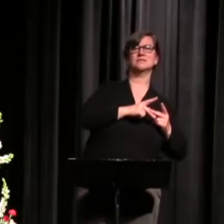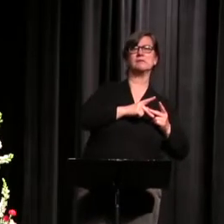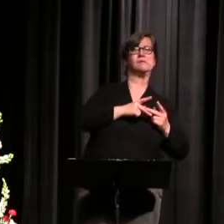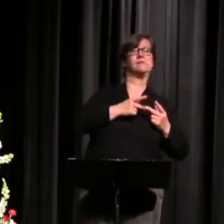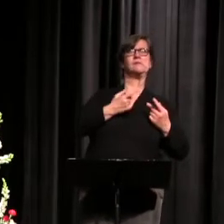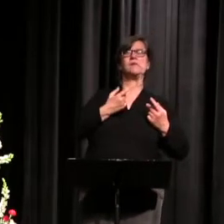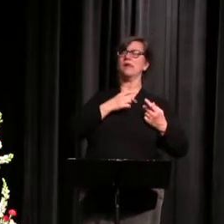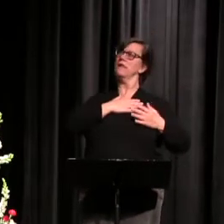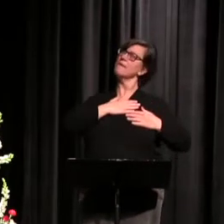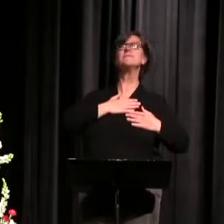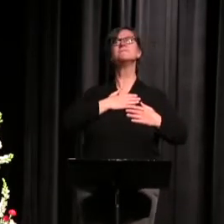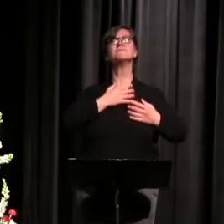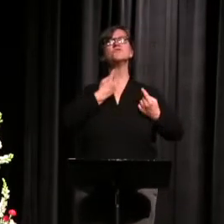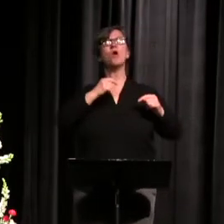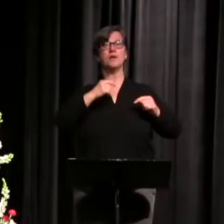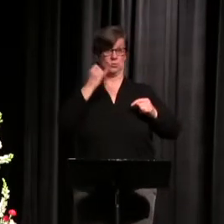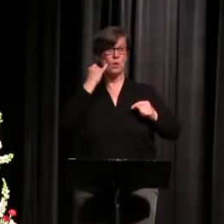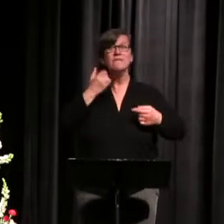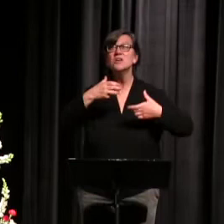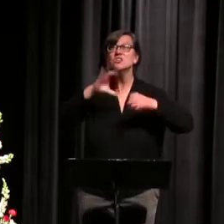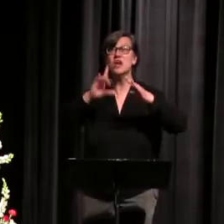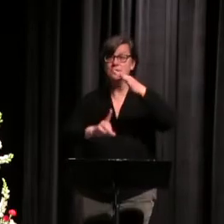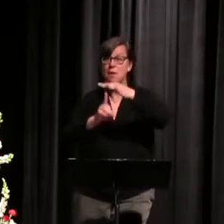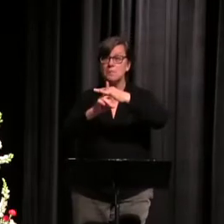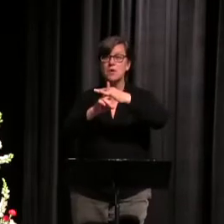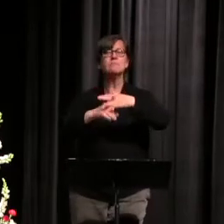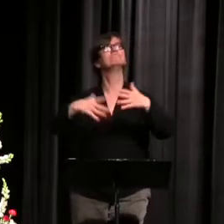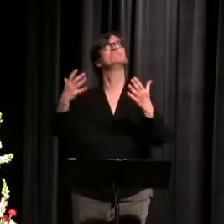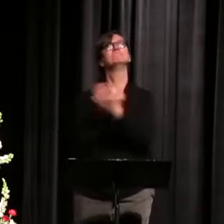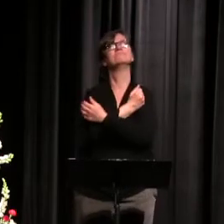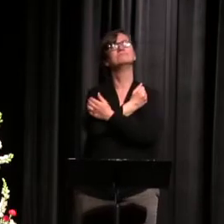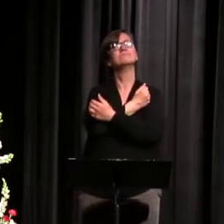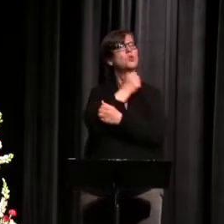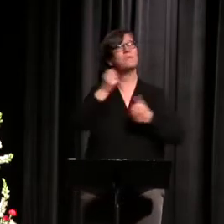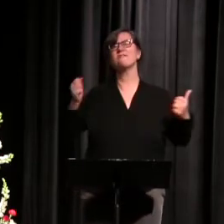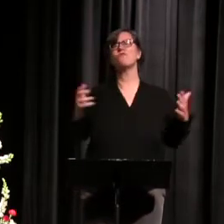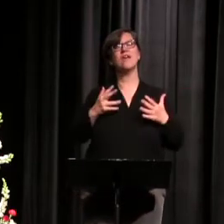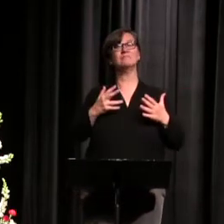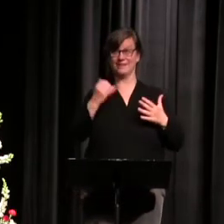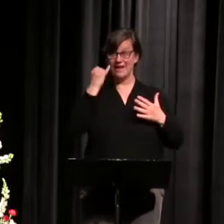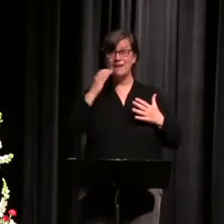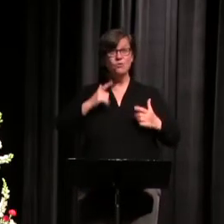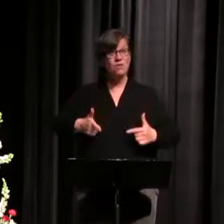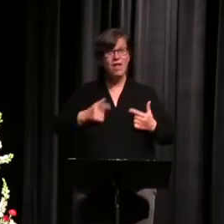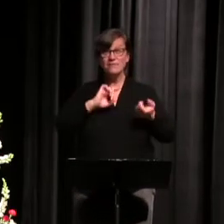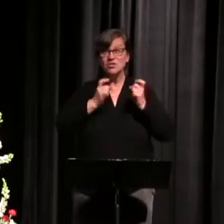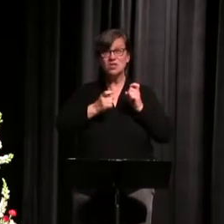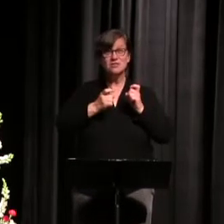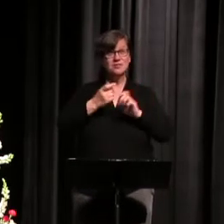chance, don't be afraid to take it. And if it changes your life for the better, let it.